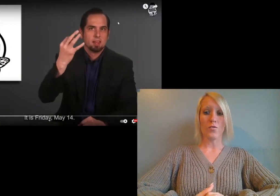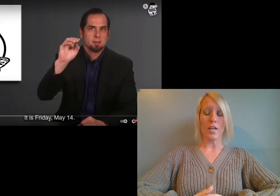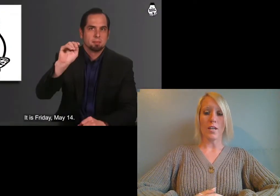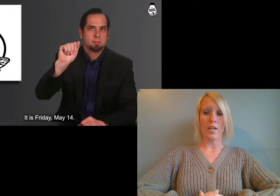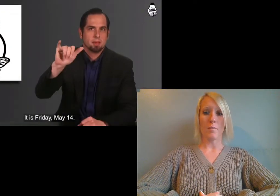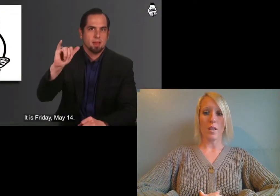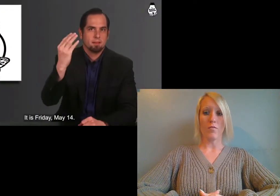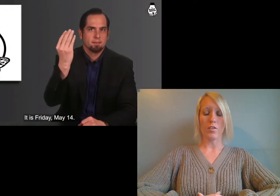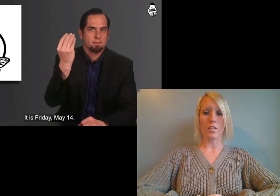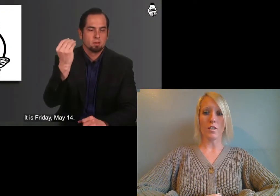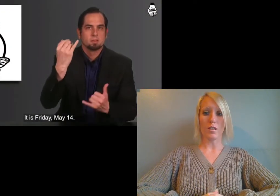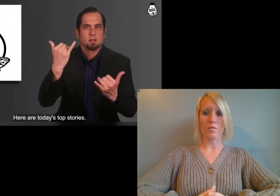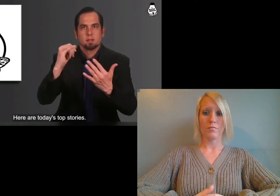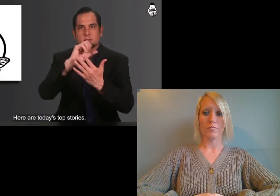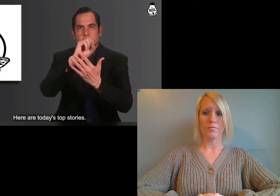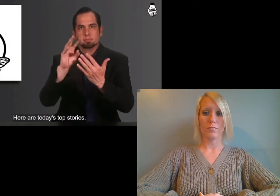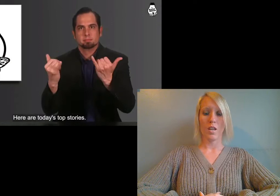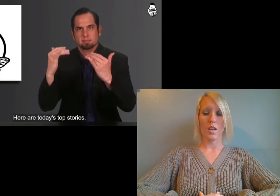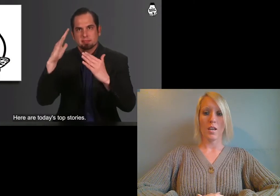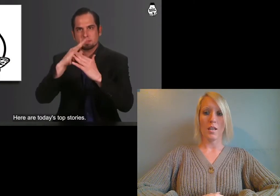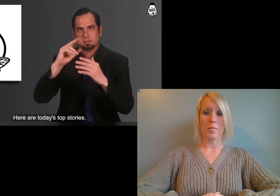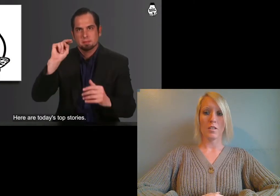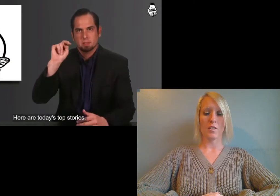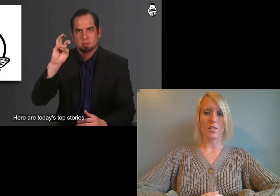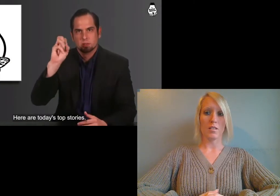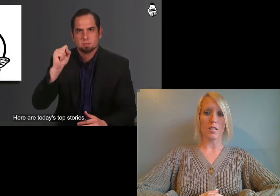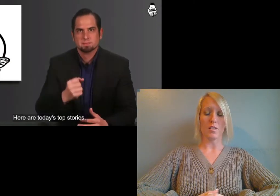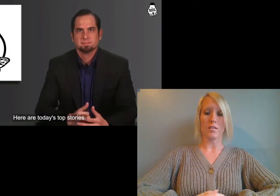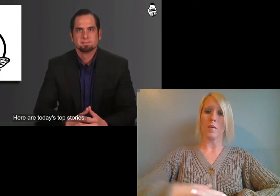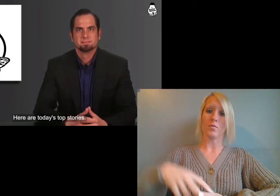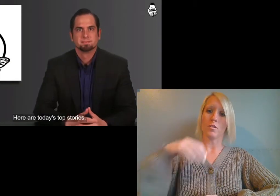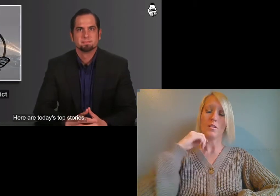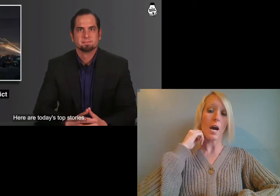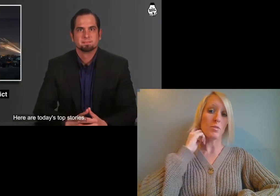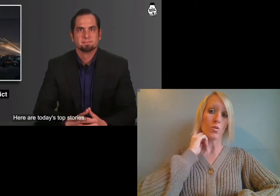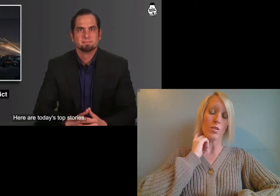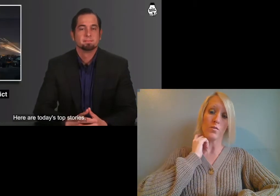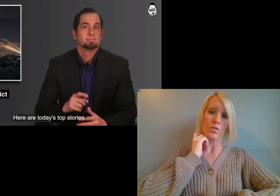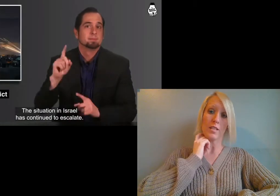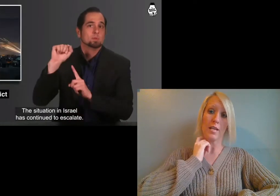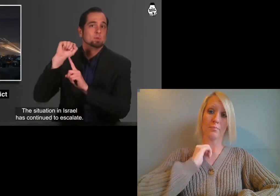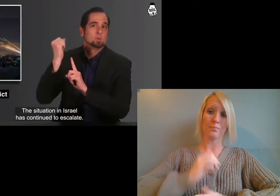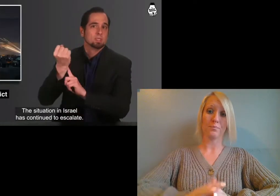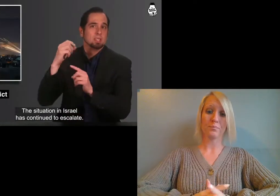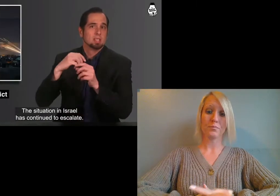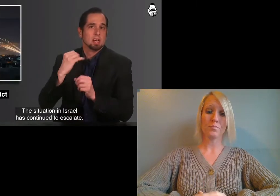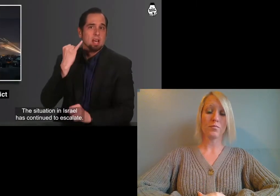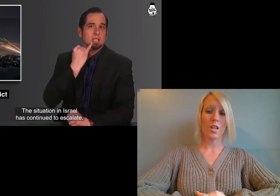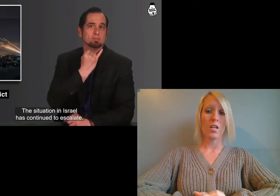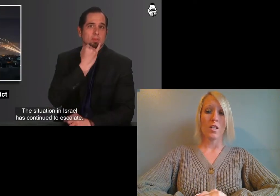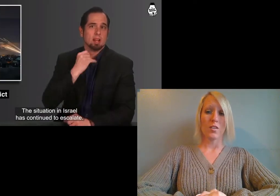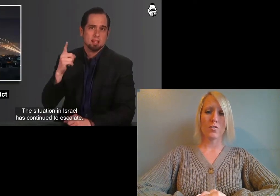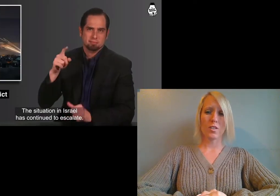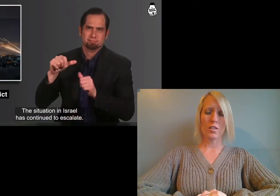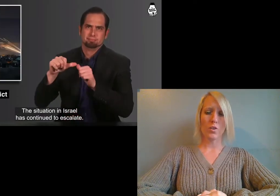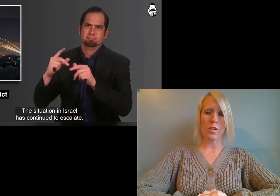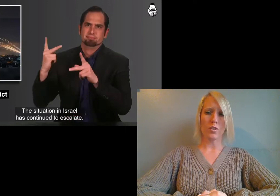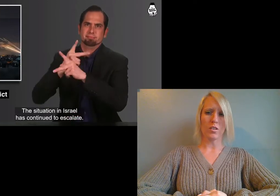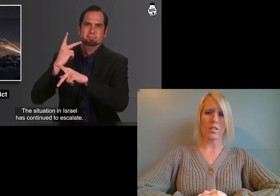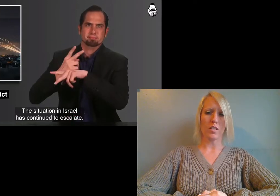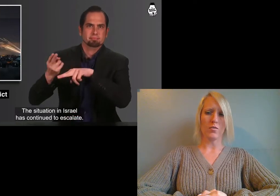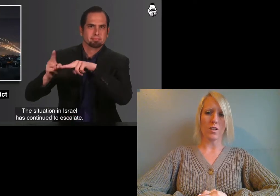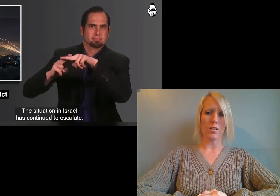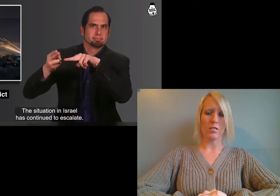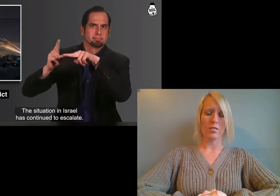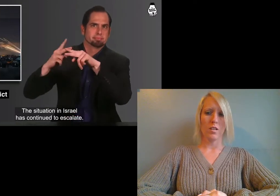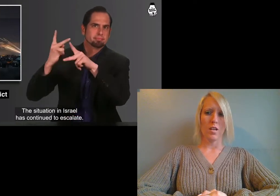Today is Friday, May 14th, and I'm going to discuss the top stories for today. There's a situation